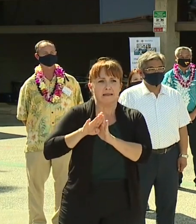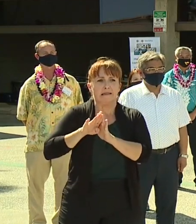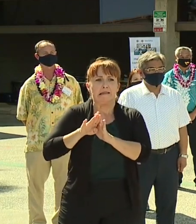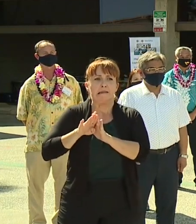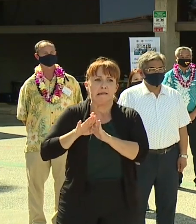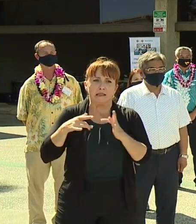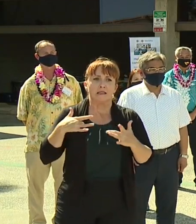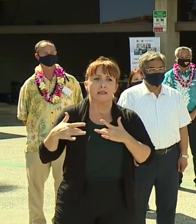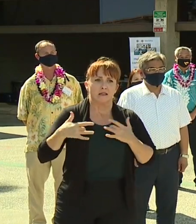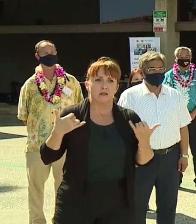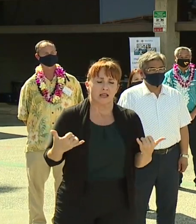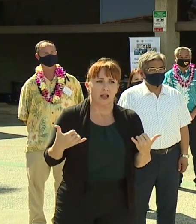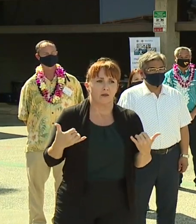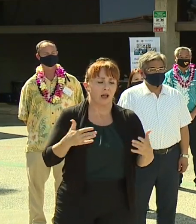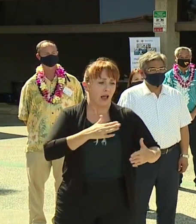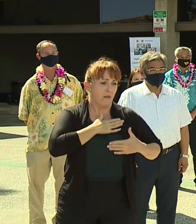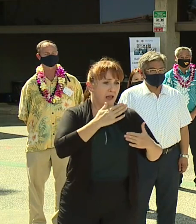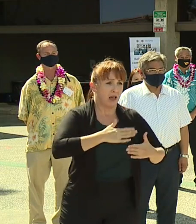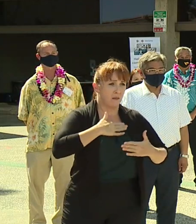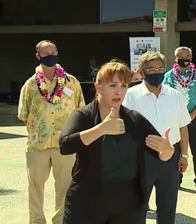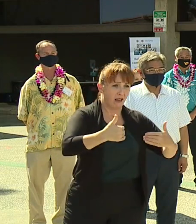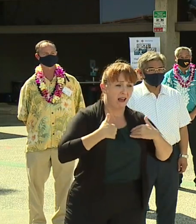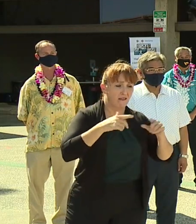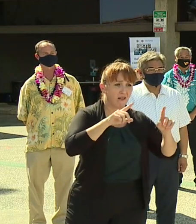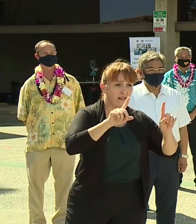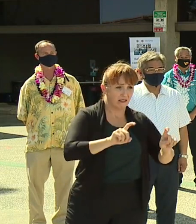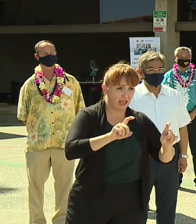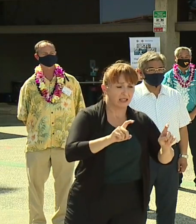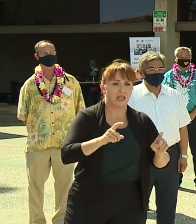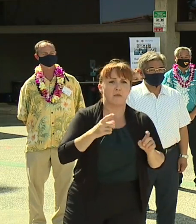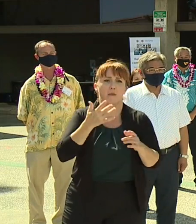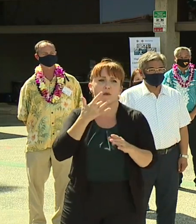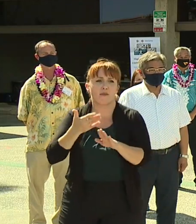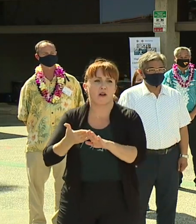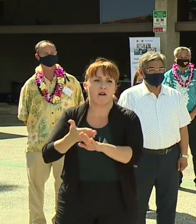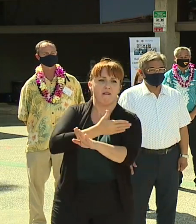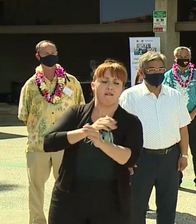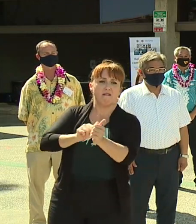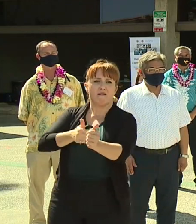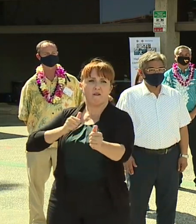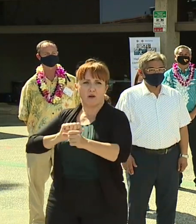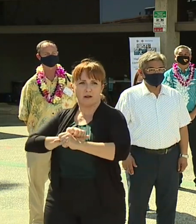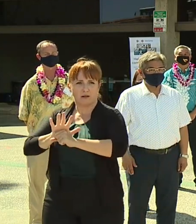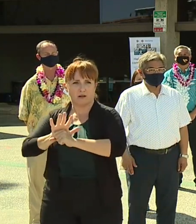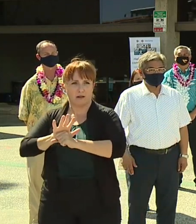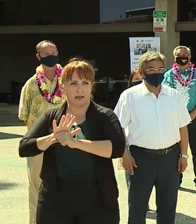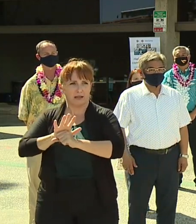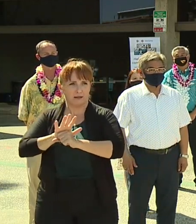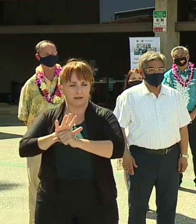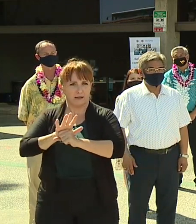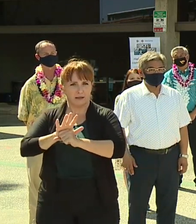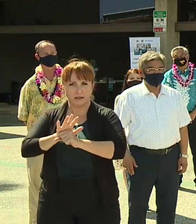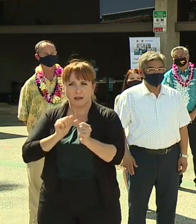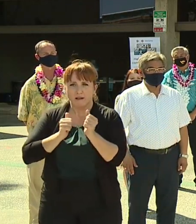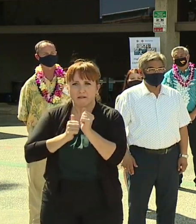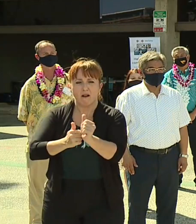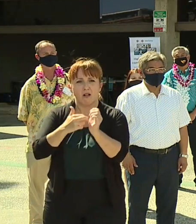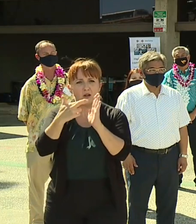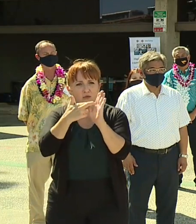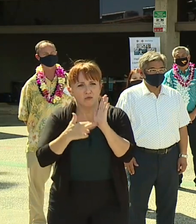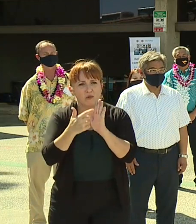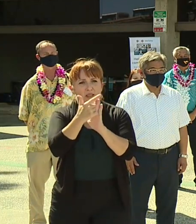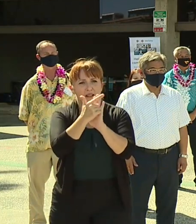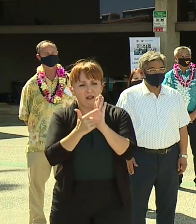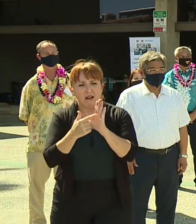So testing is good, but prevention is better. And we're asking everyone to continue to focus on what the mayor and